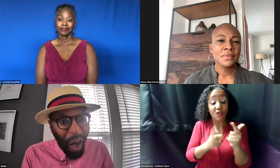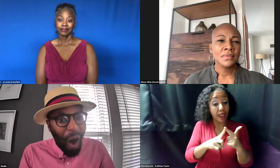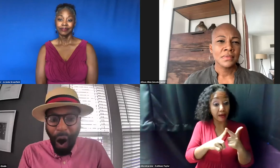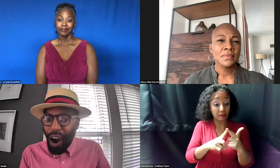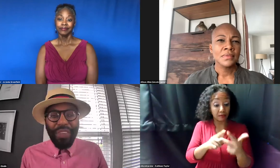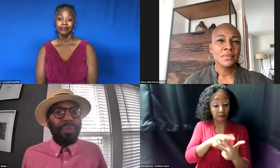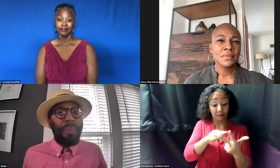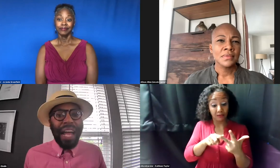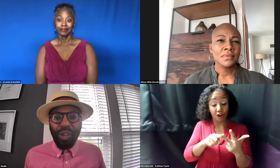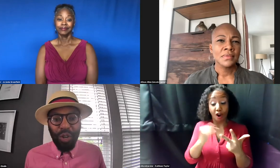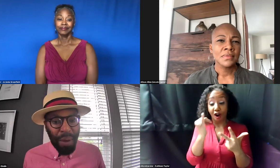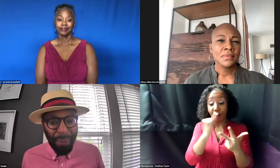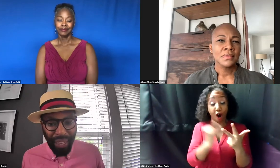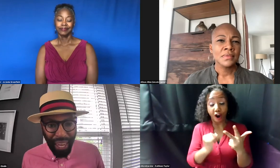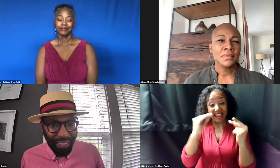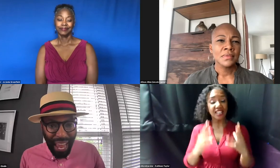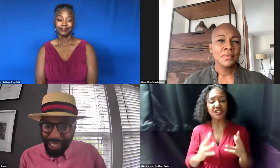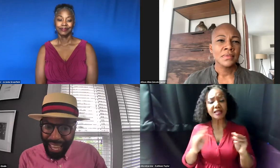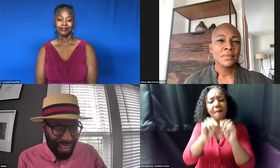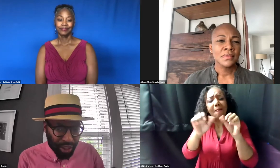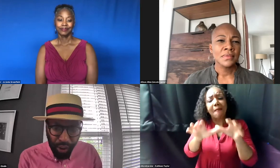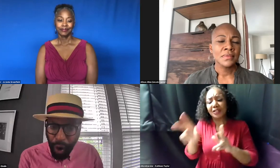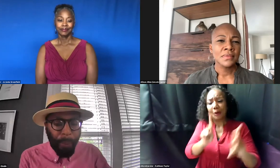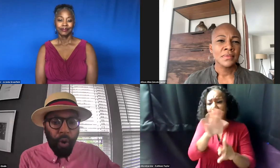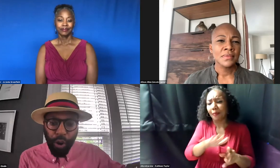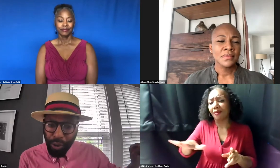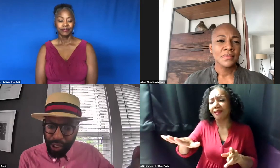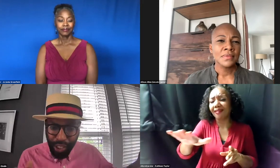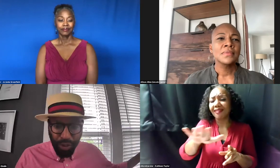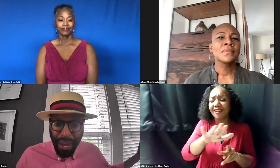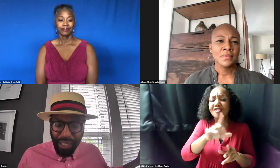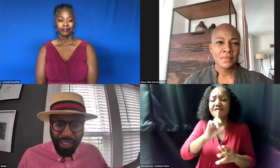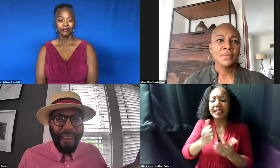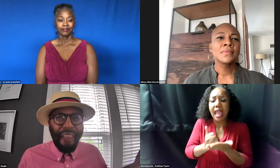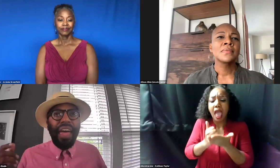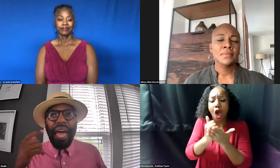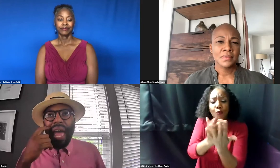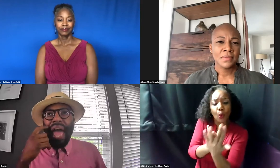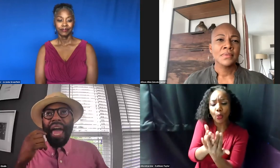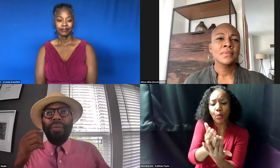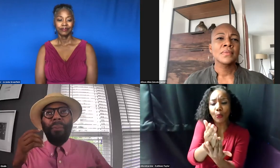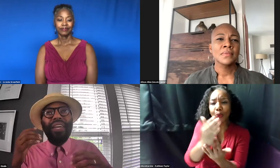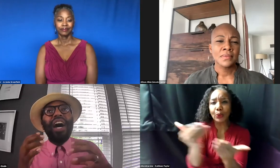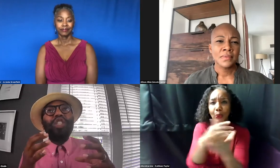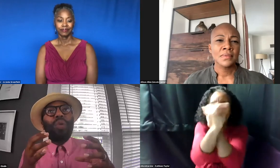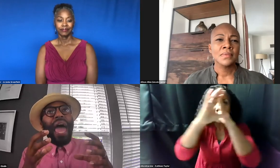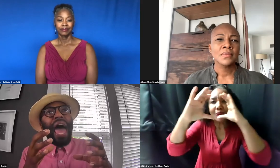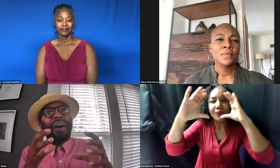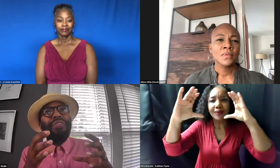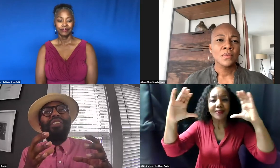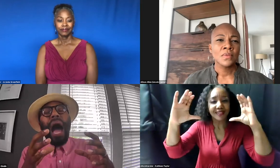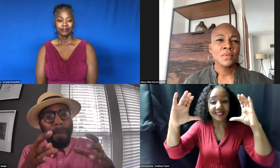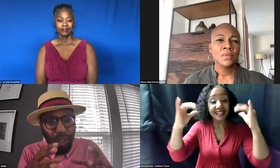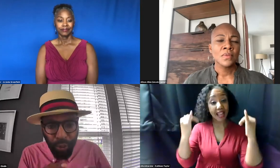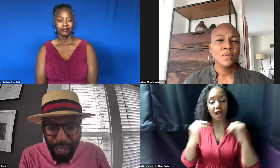educators, are these magical human beings that sort of are portals to these new dimensions. And because we